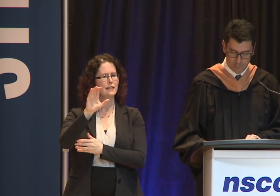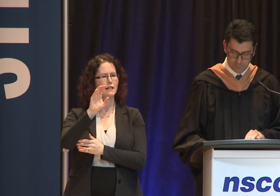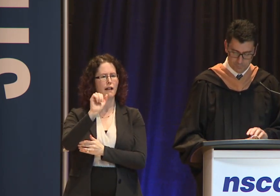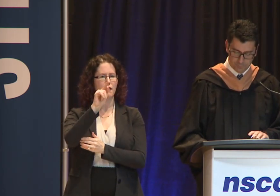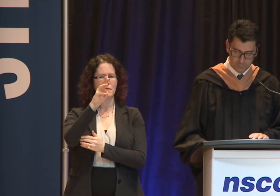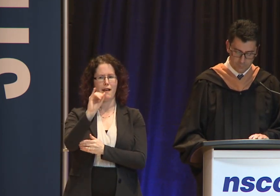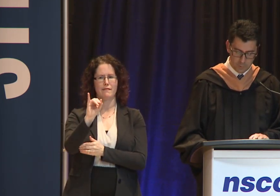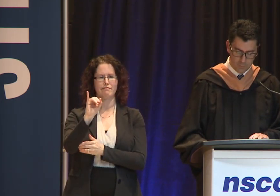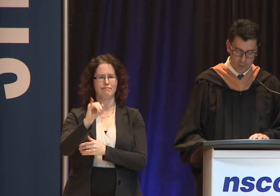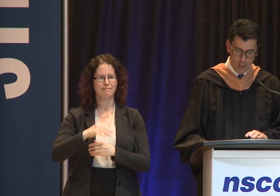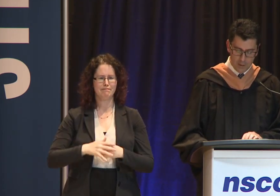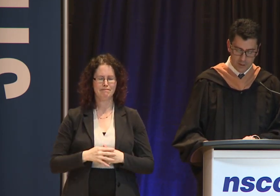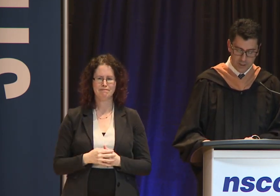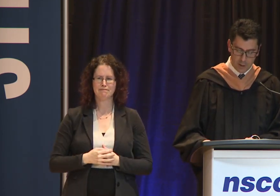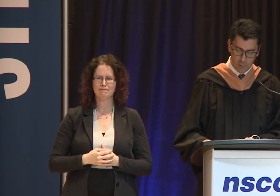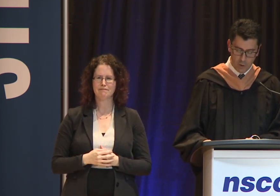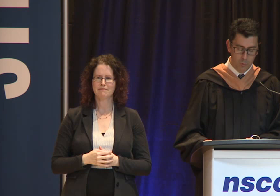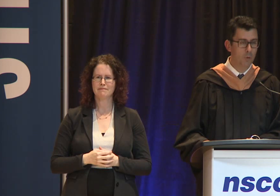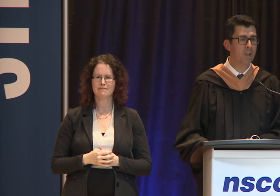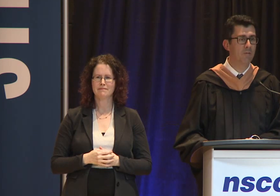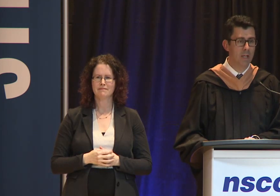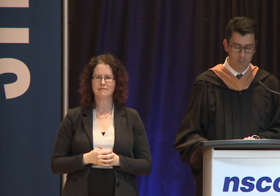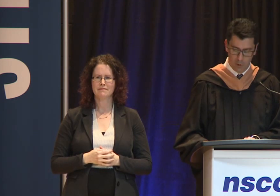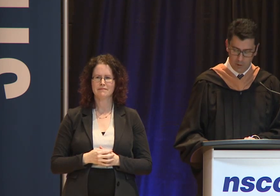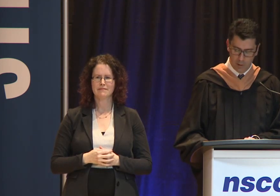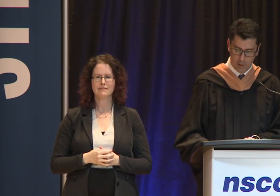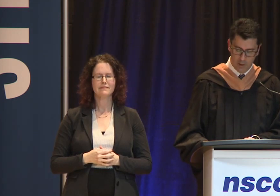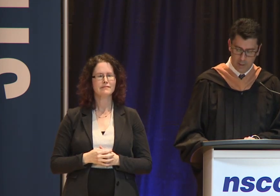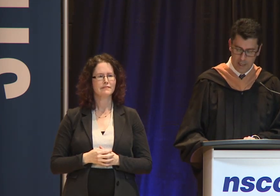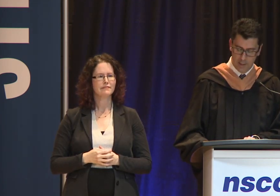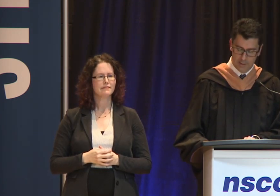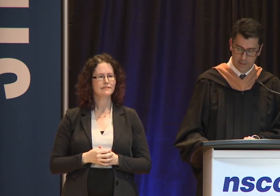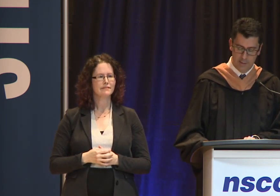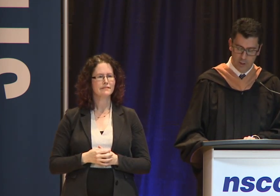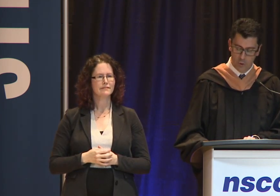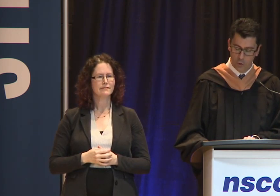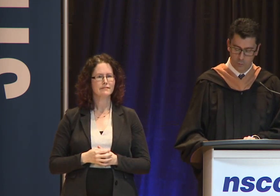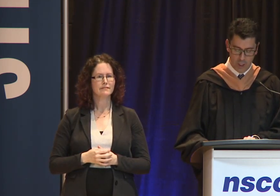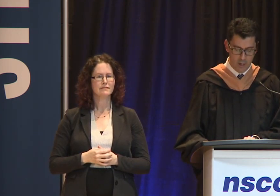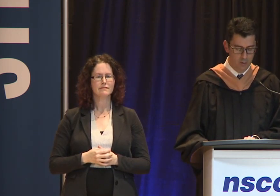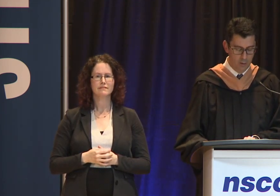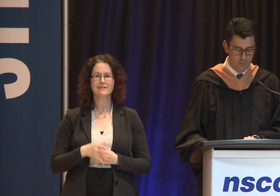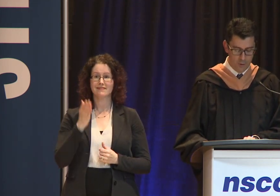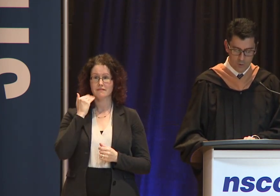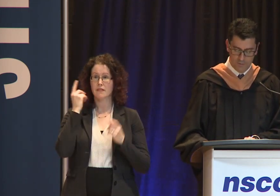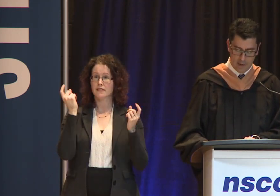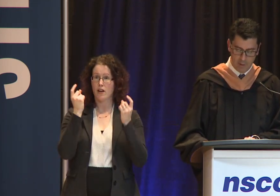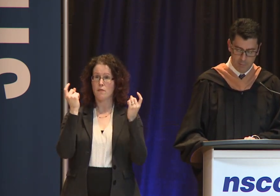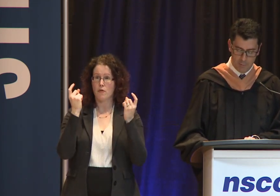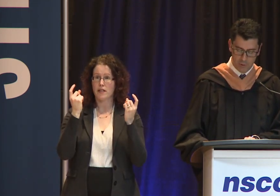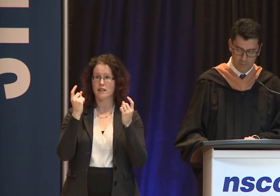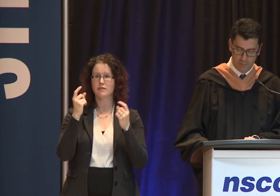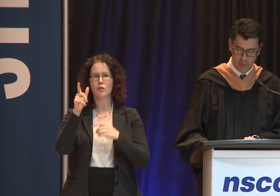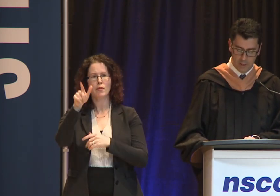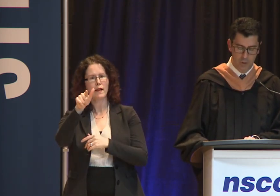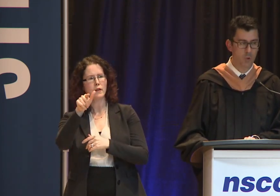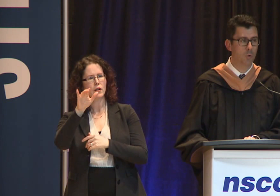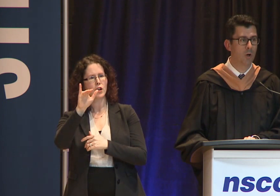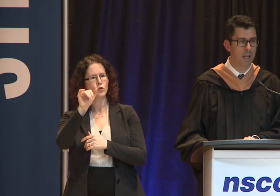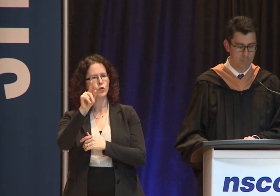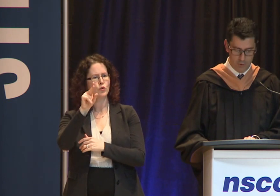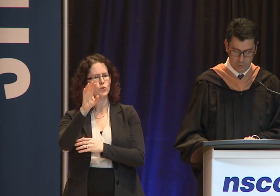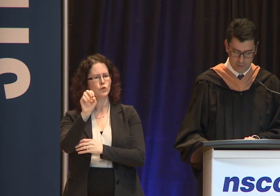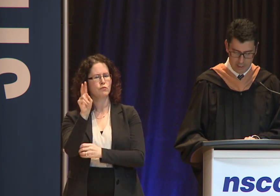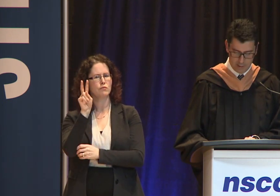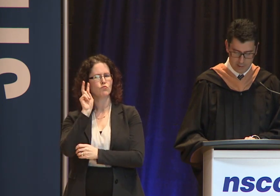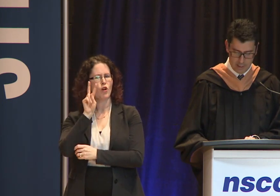alumni. This ceremony will be available on NSCC's YouTube channel for those family members and friends who